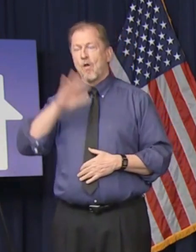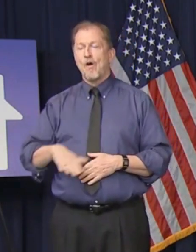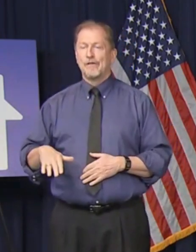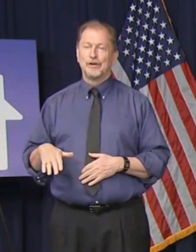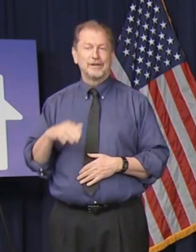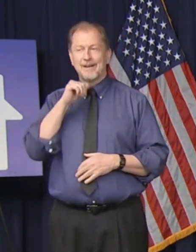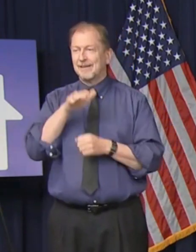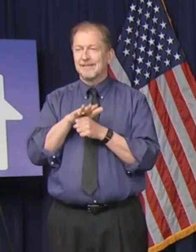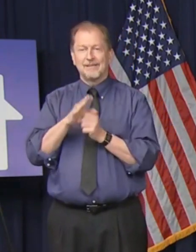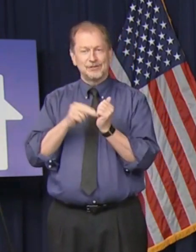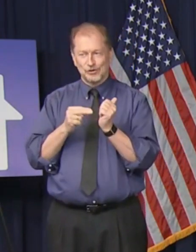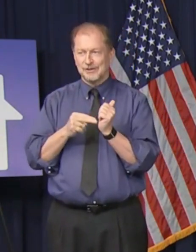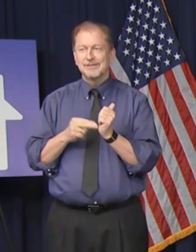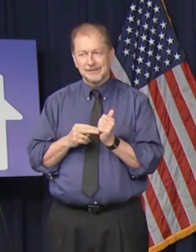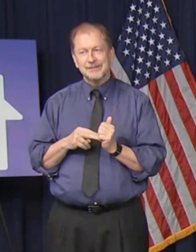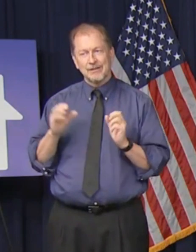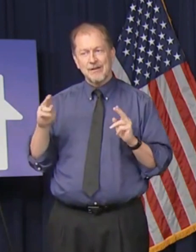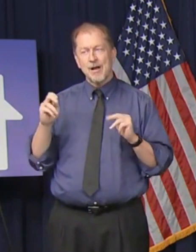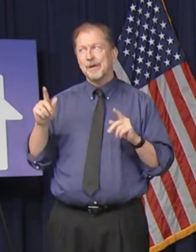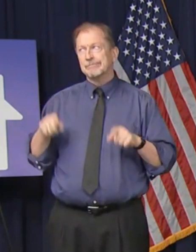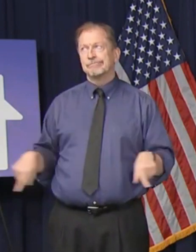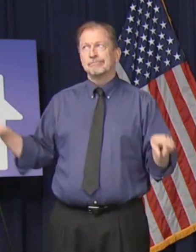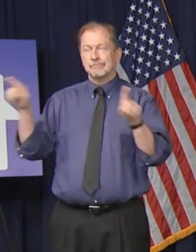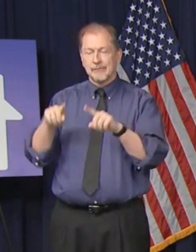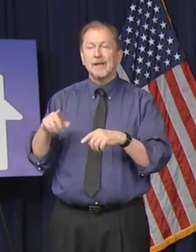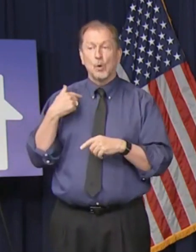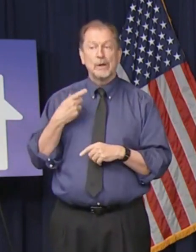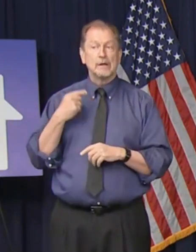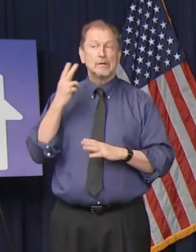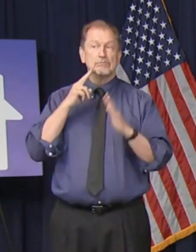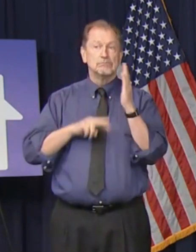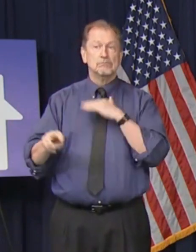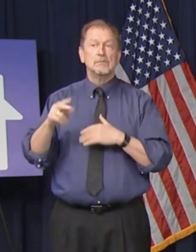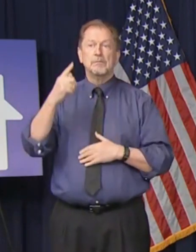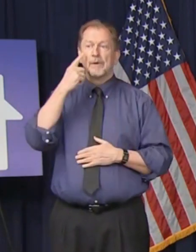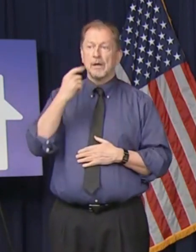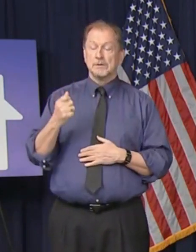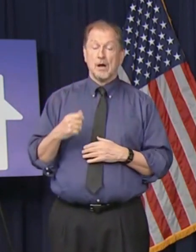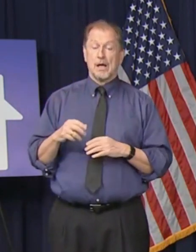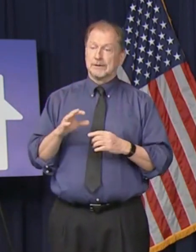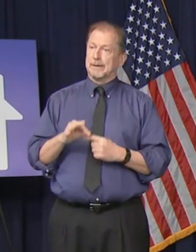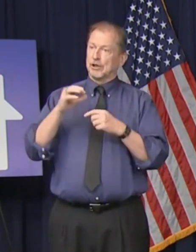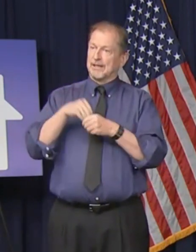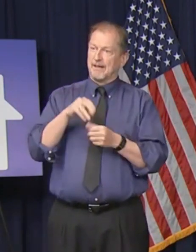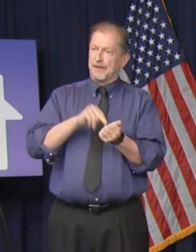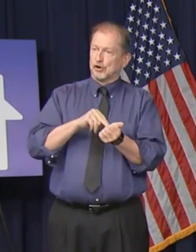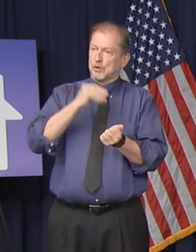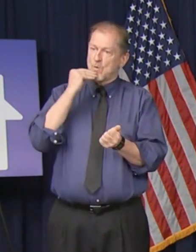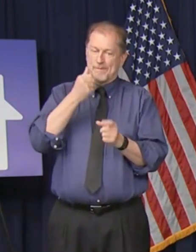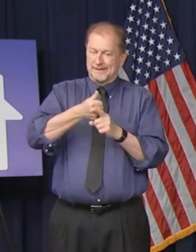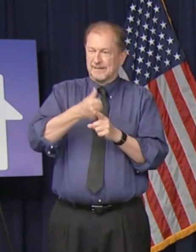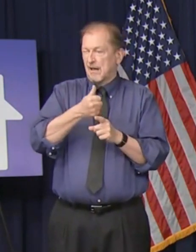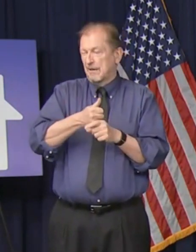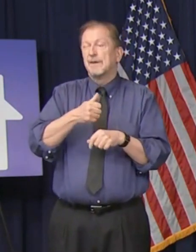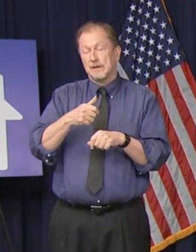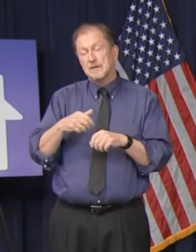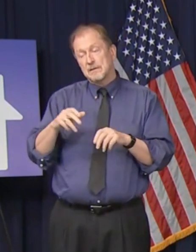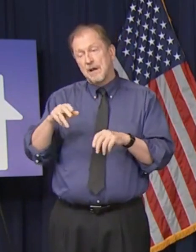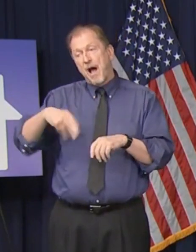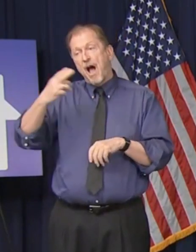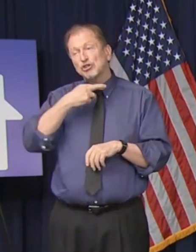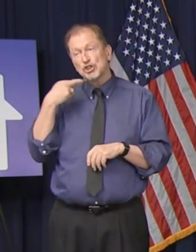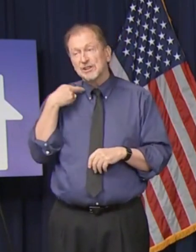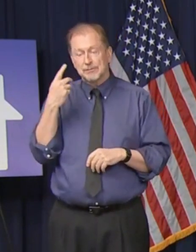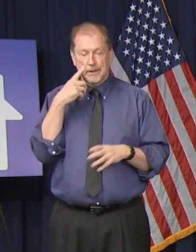this is not uncommon. We're seeing this as we predicted because of congregate care facilities and just the setup. But we're doing all we